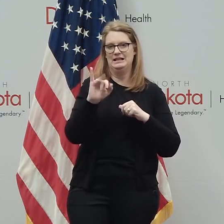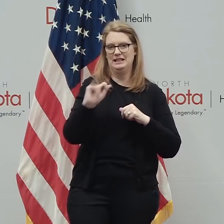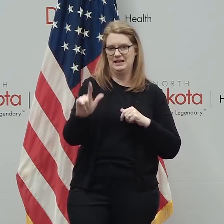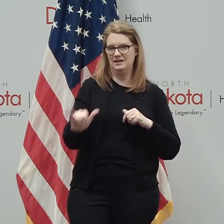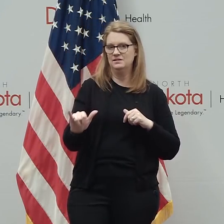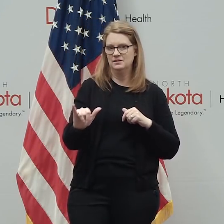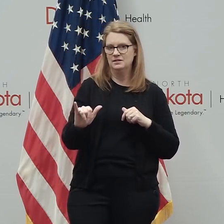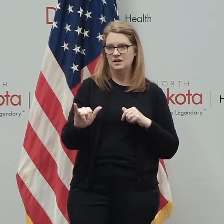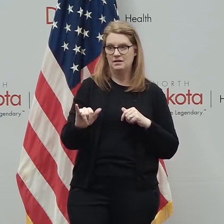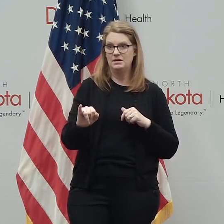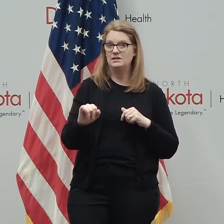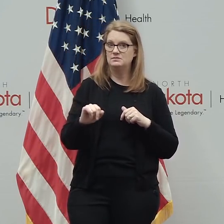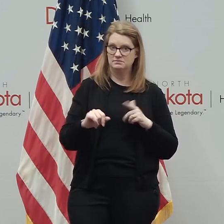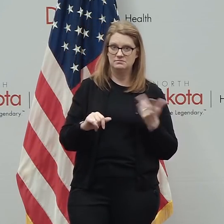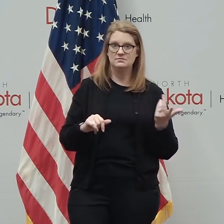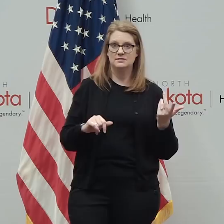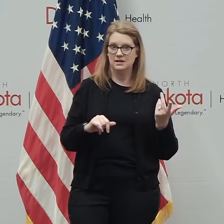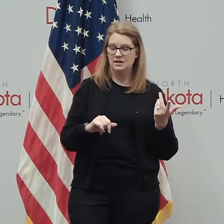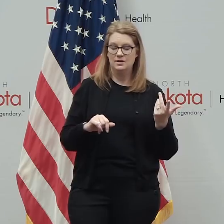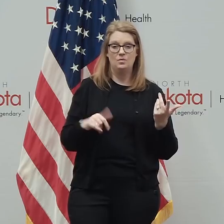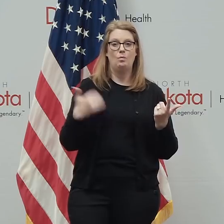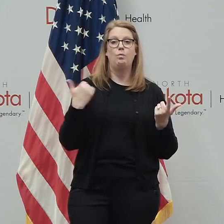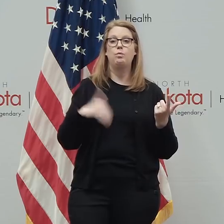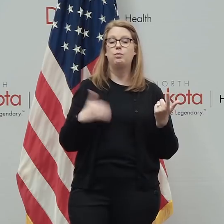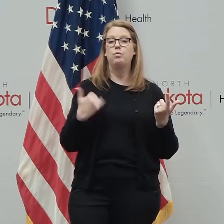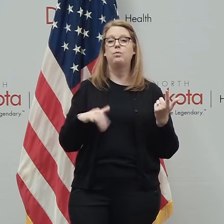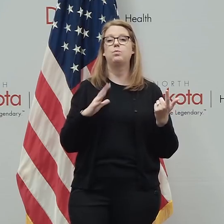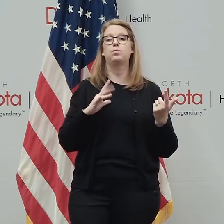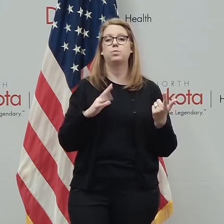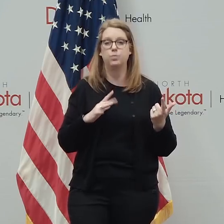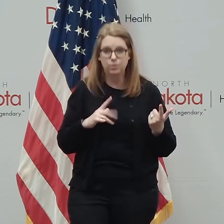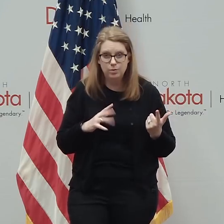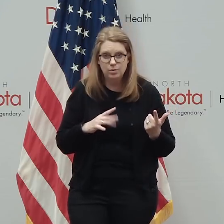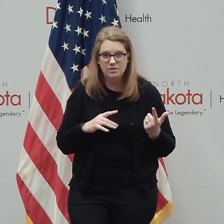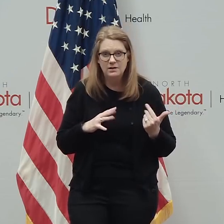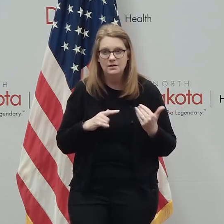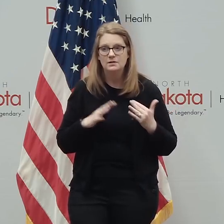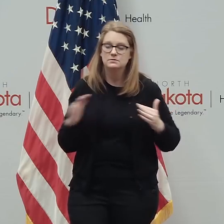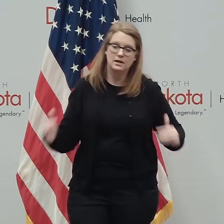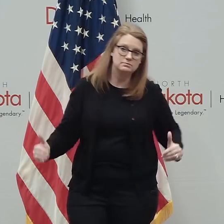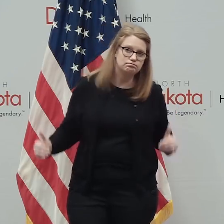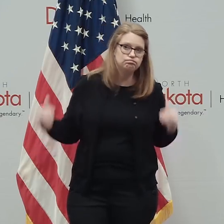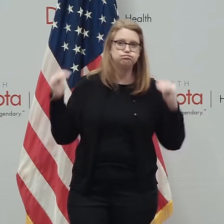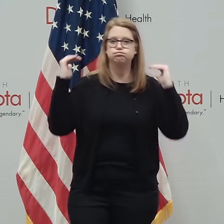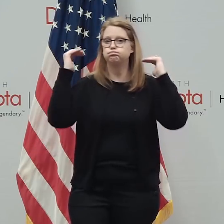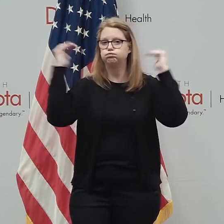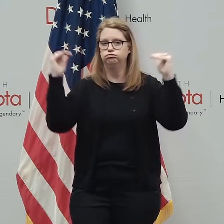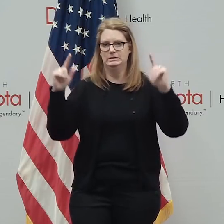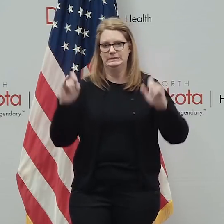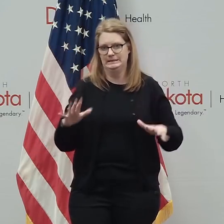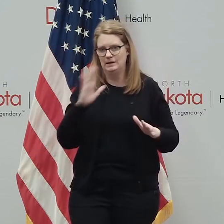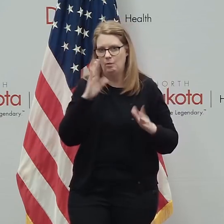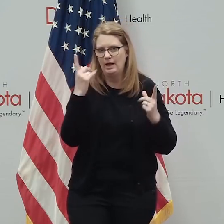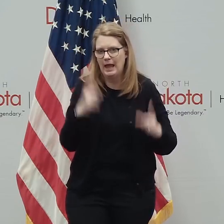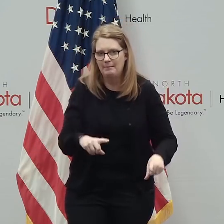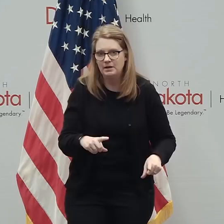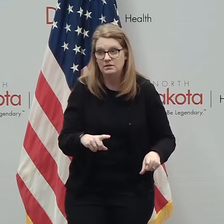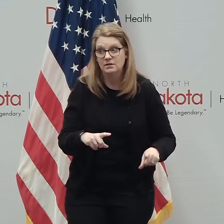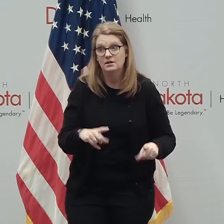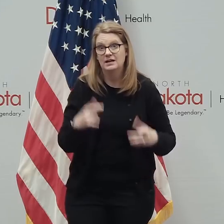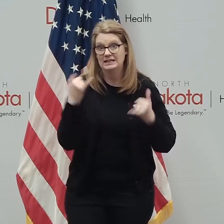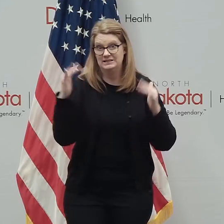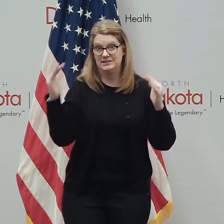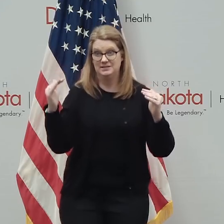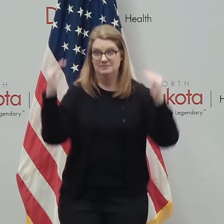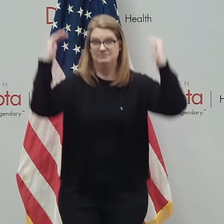mean, there is just never before seen levels of testing occurring in our country, and then they've got to go even higher. I mean, if we